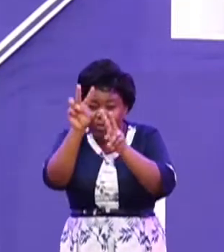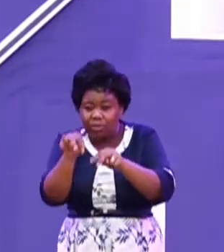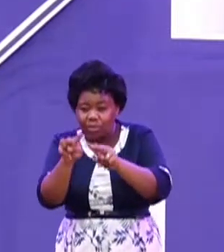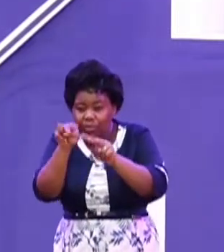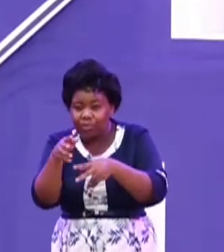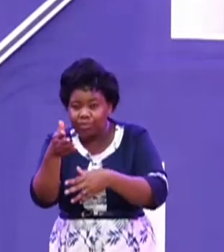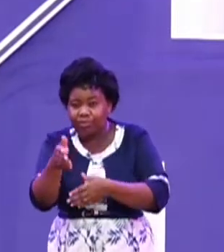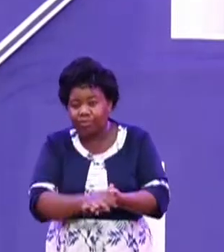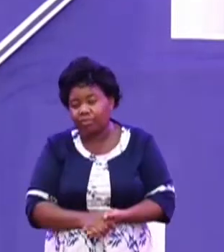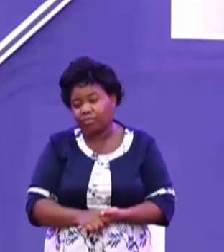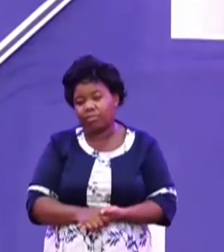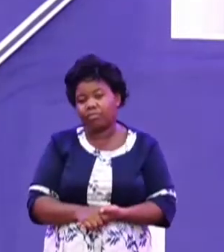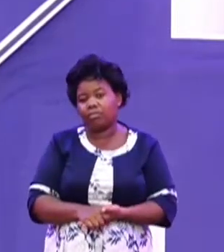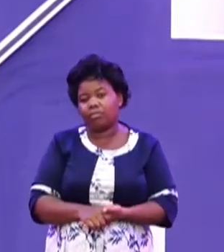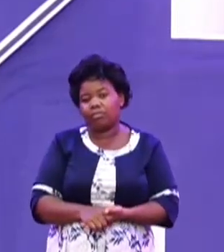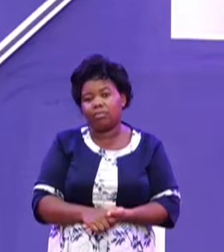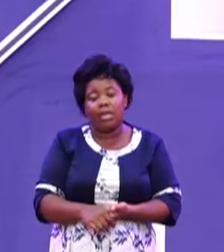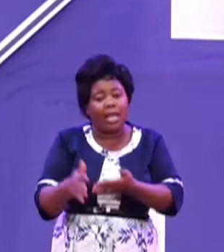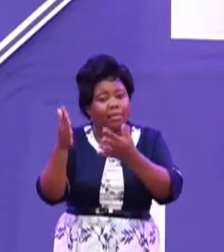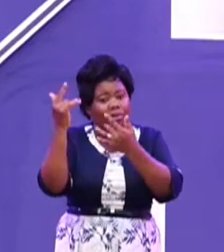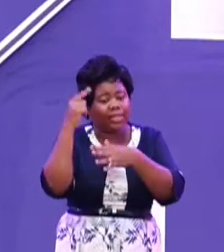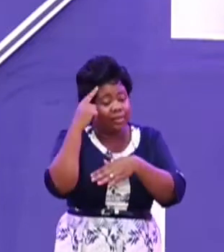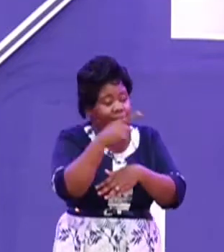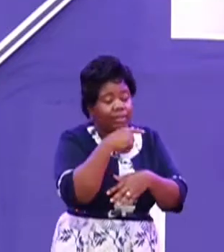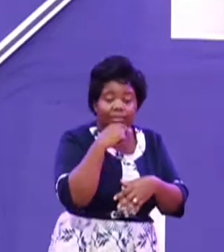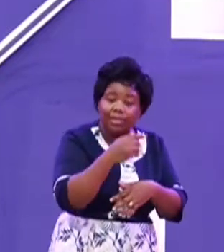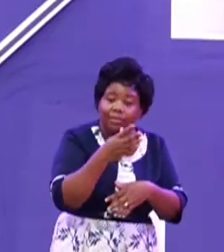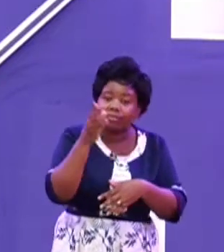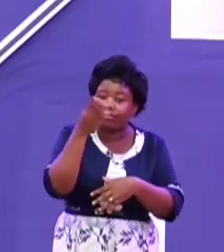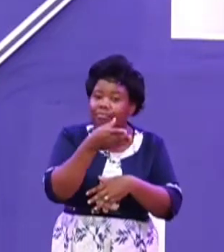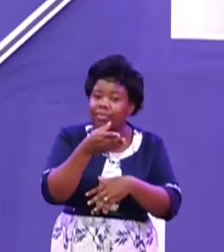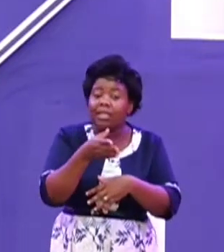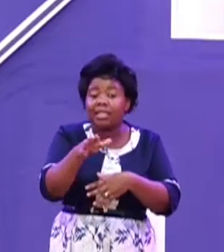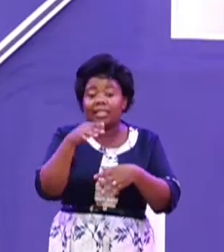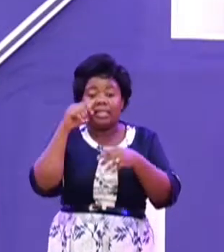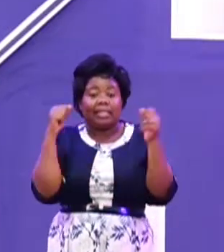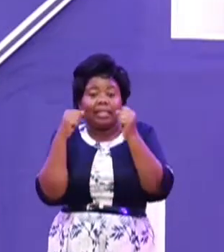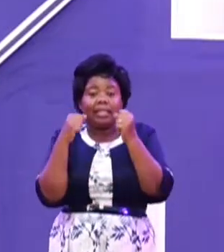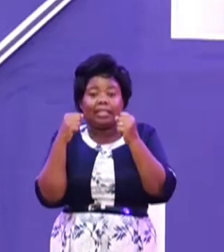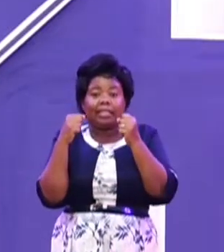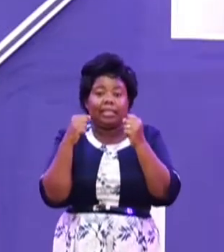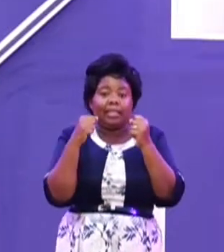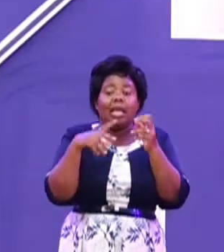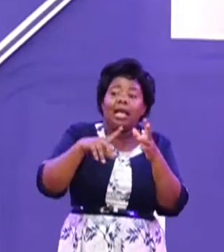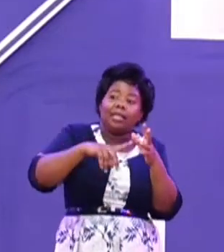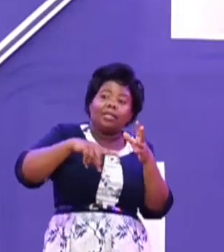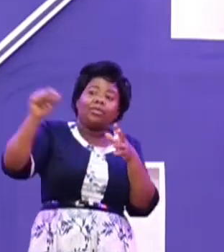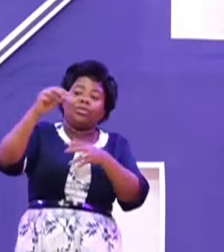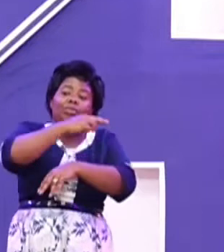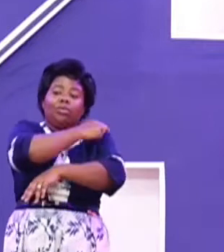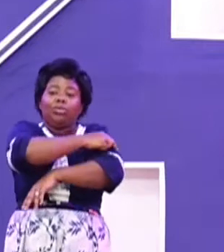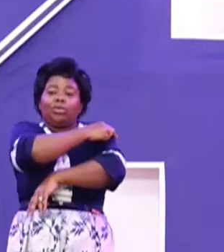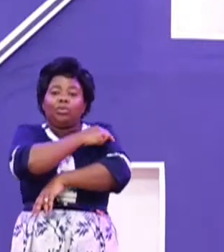esteemed. I wait for bright. He's sick. They took